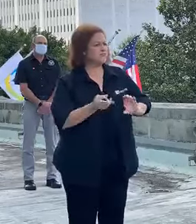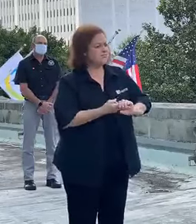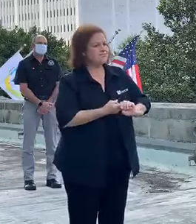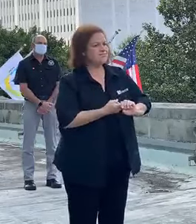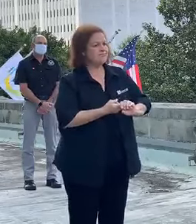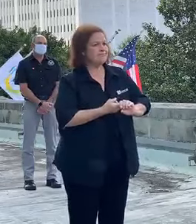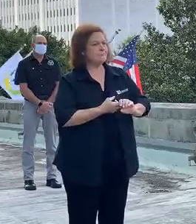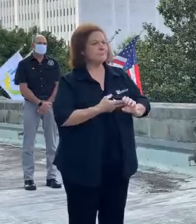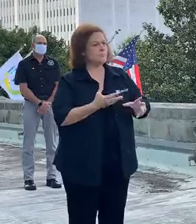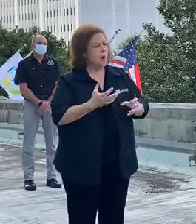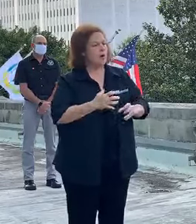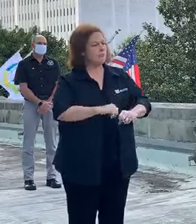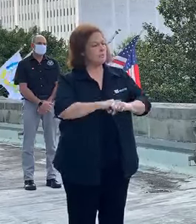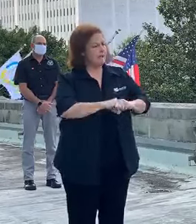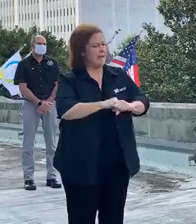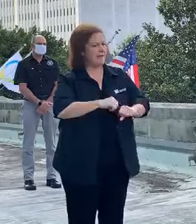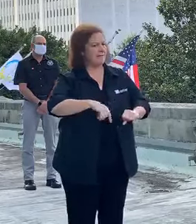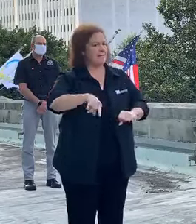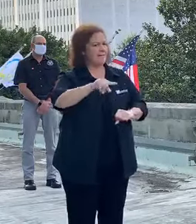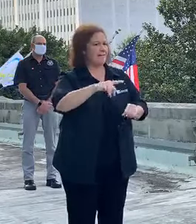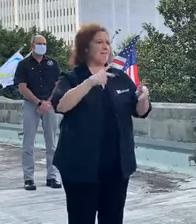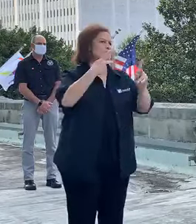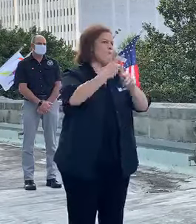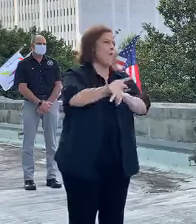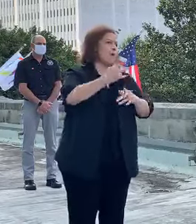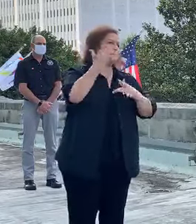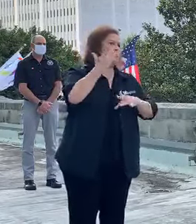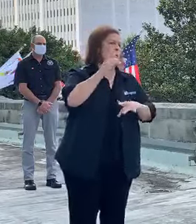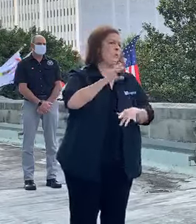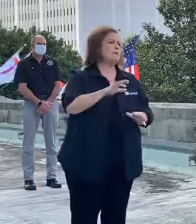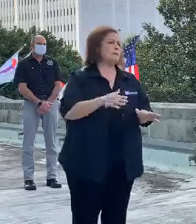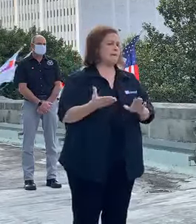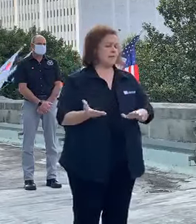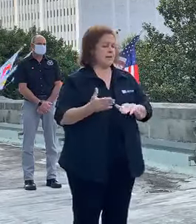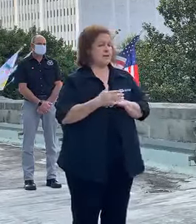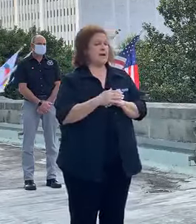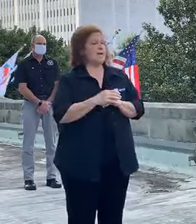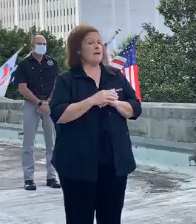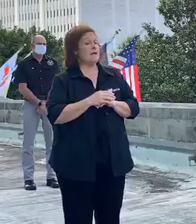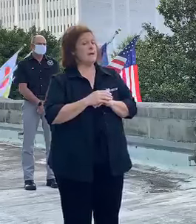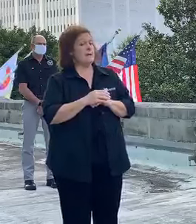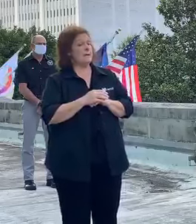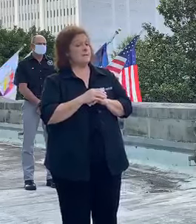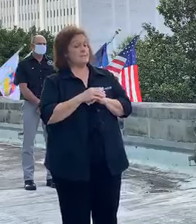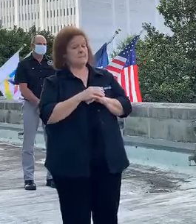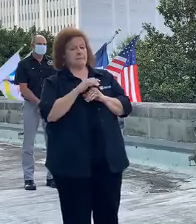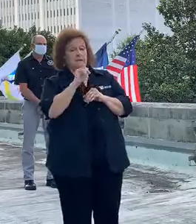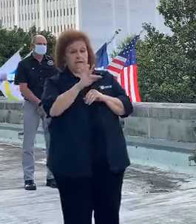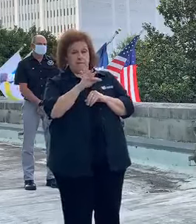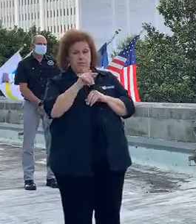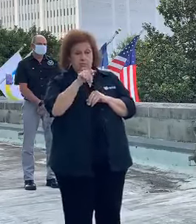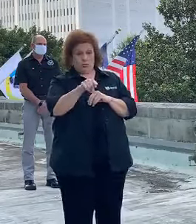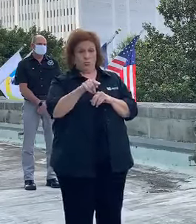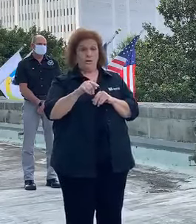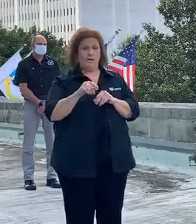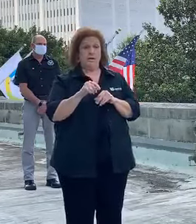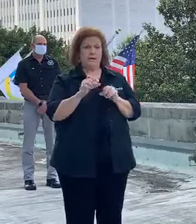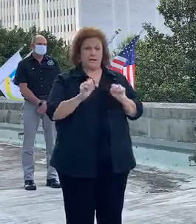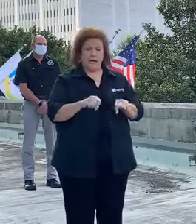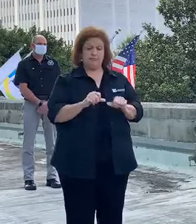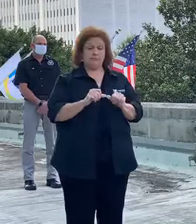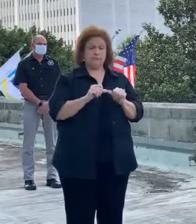them from serious illness or death. If you can effectively maintain your